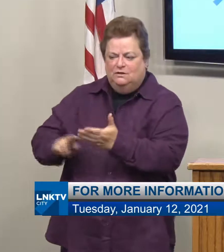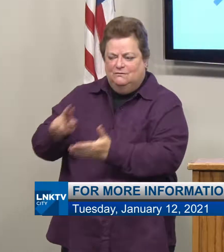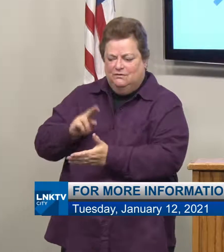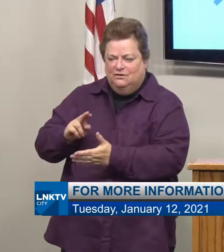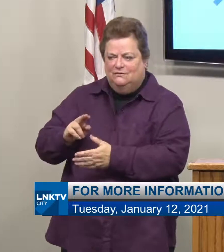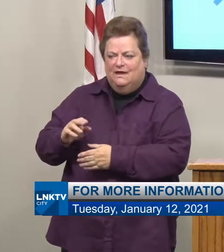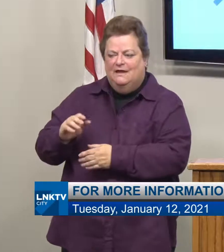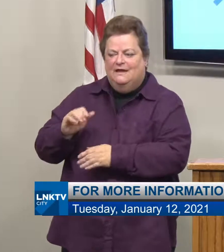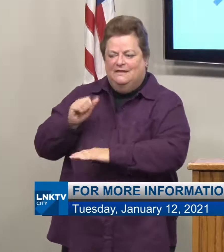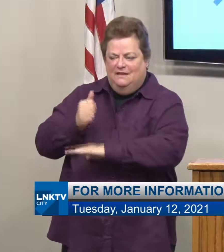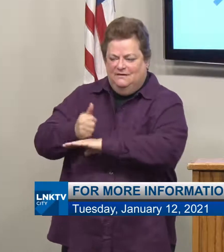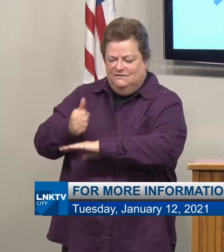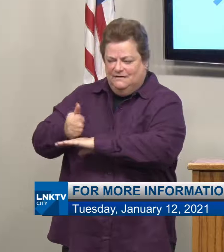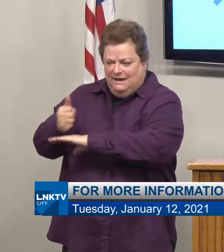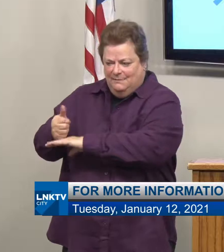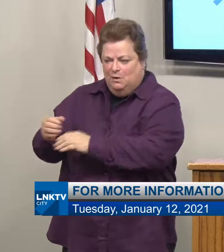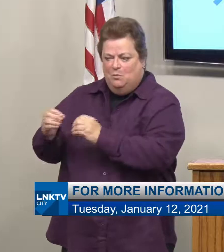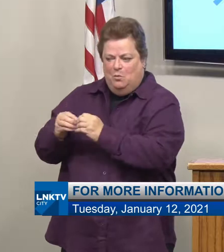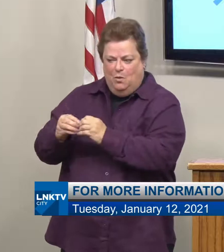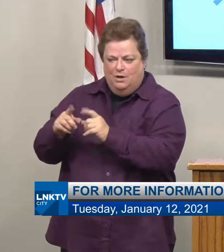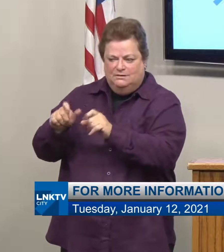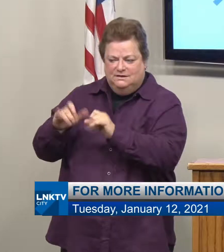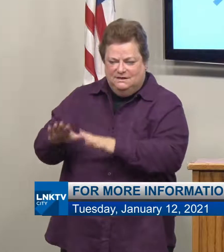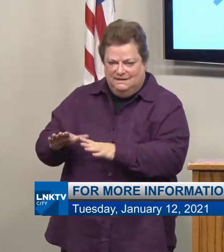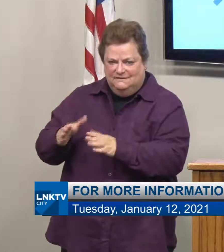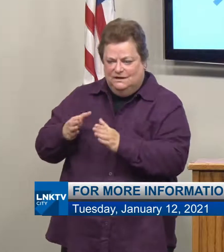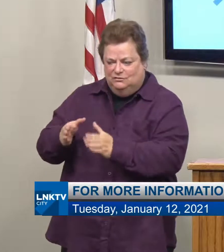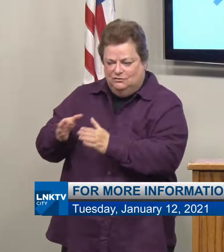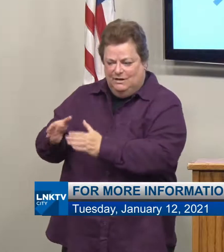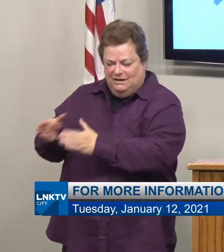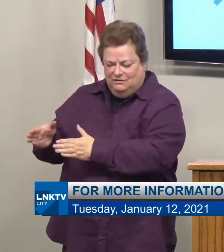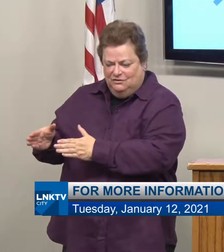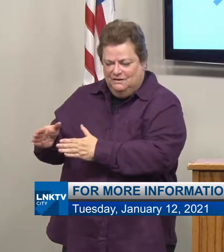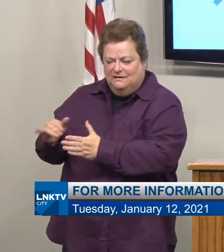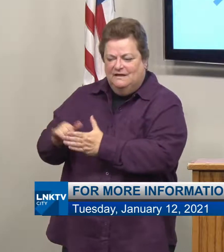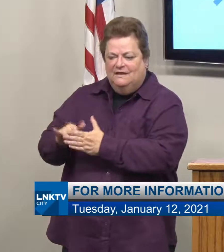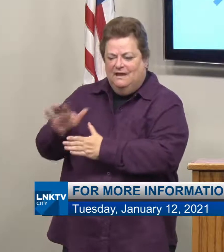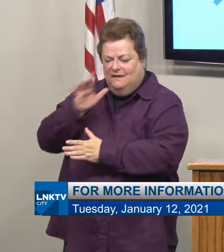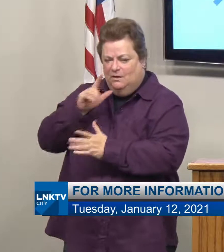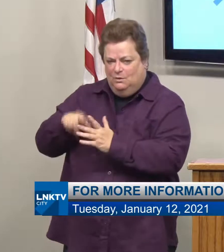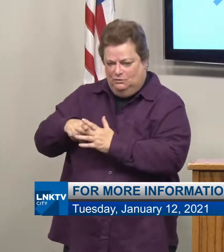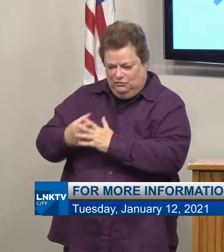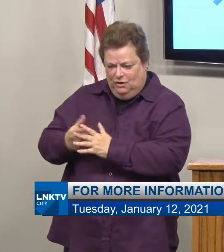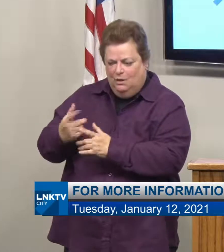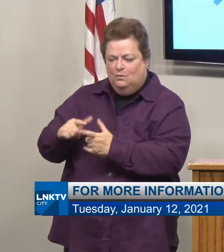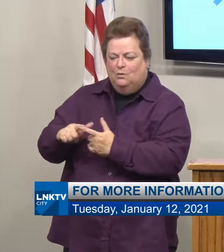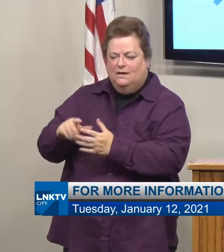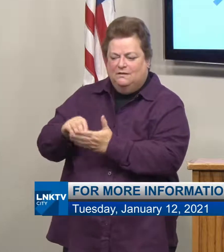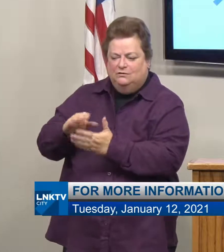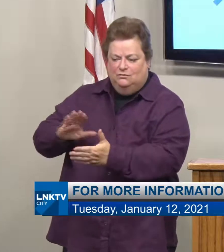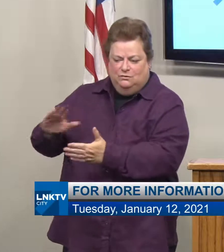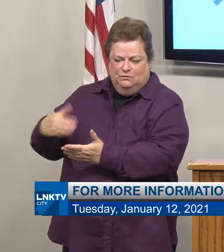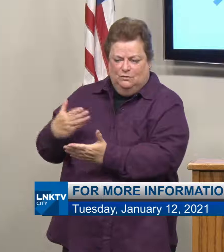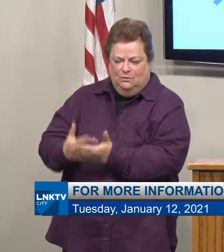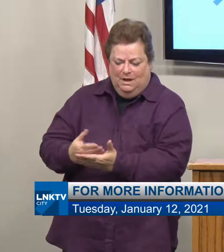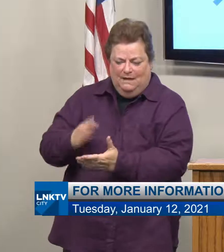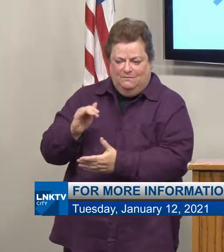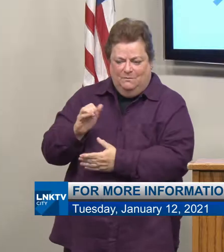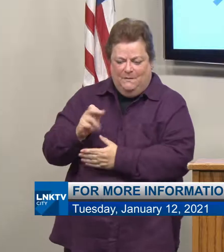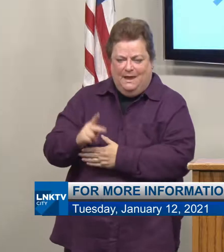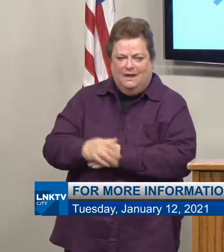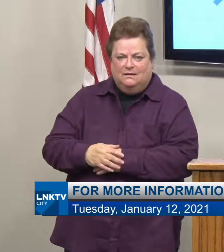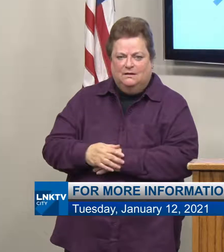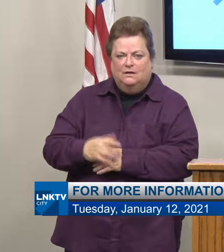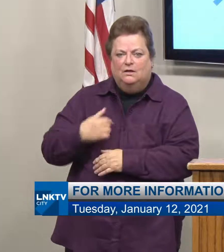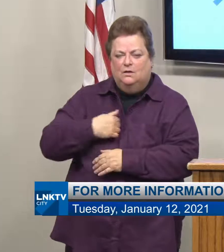additional testing strategies that are starting when students do return to campus. And we'll be able to give you